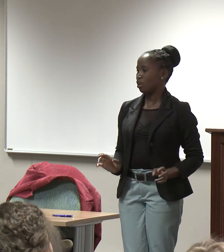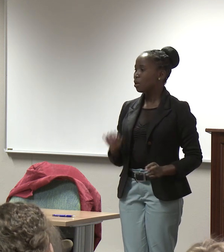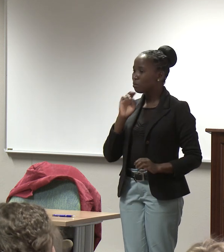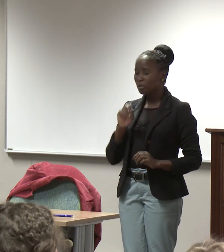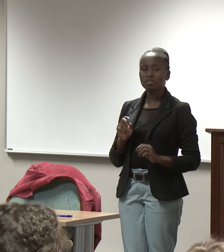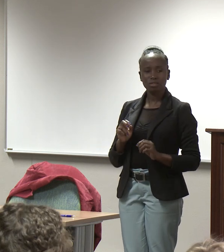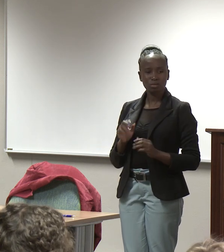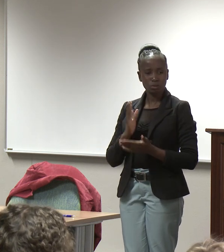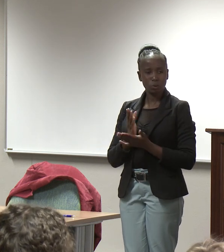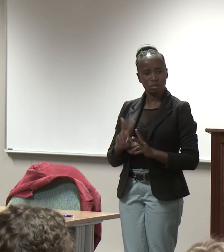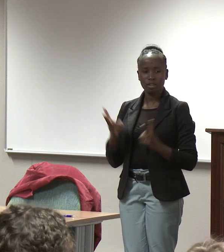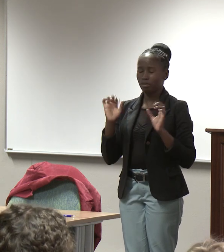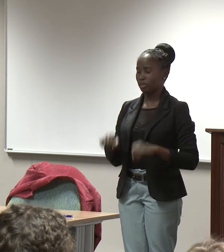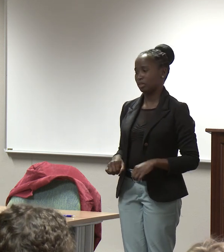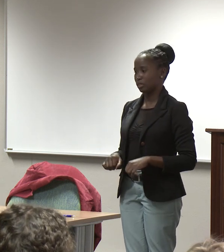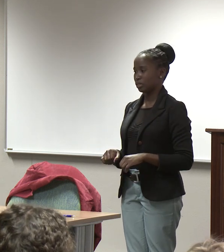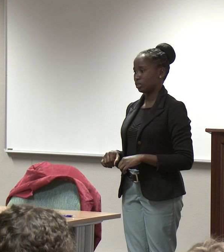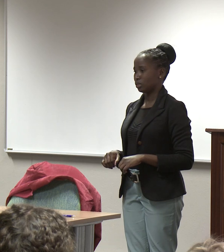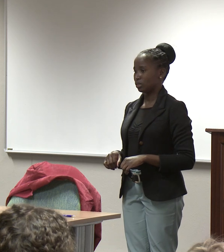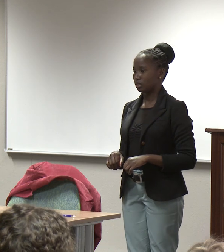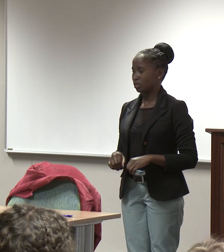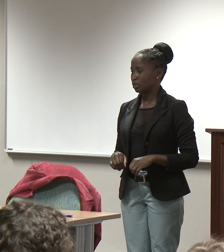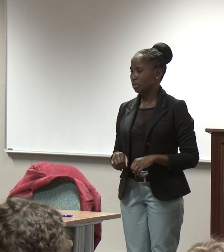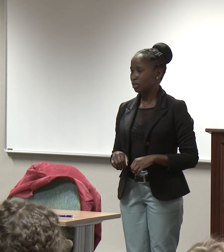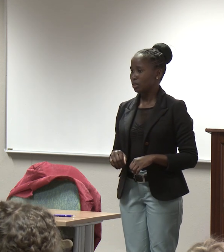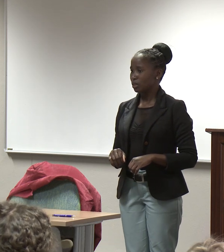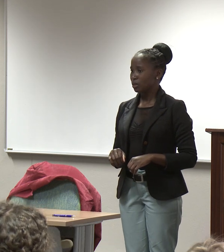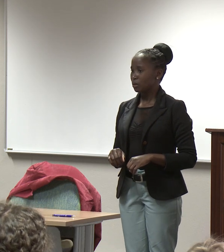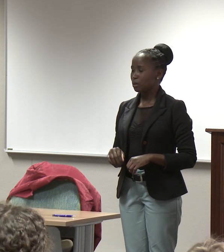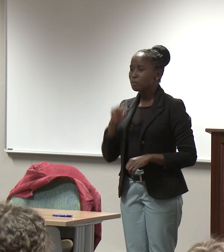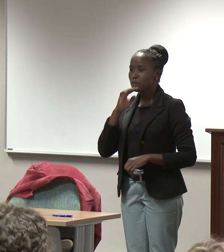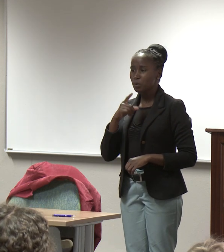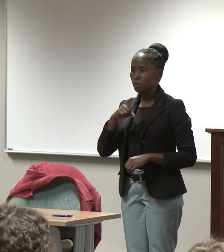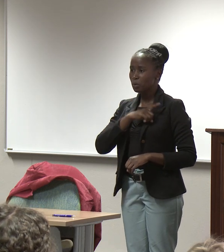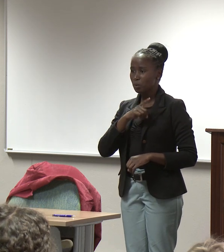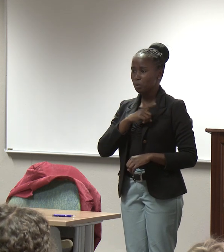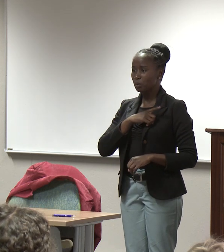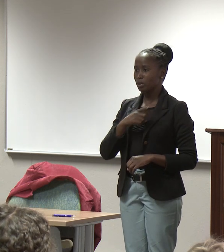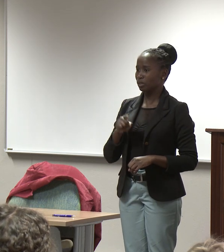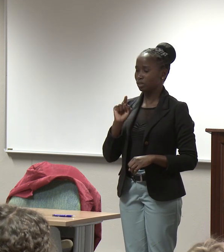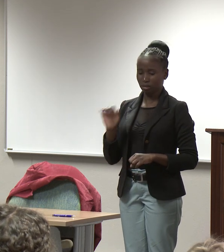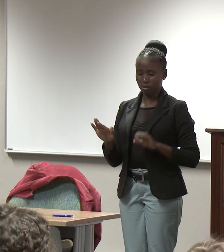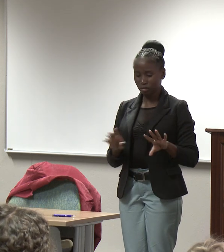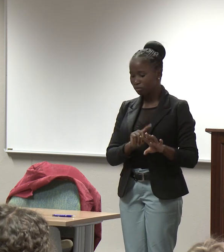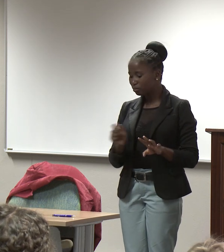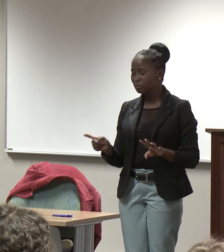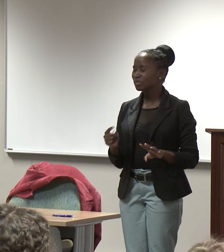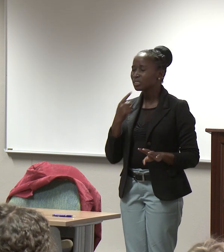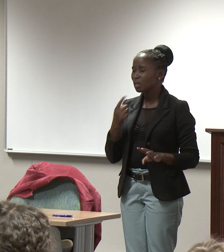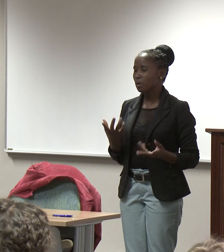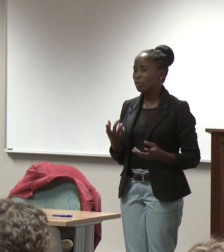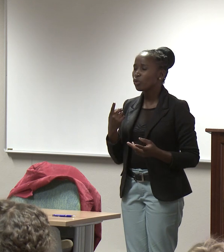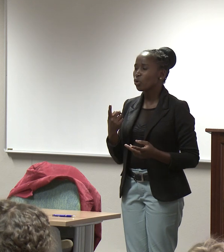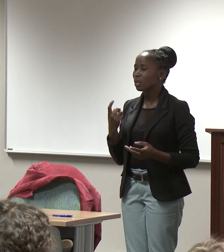view. Why the Spinozian concept didn't go forward only the Cartesian? For a simple